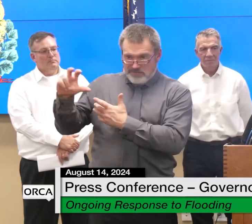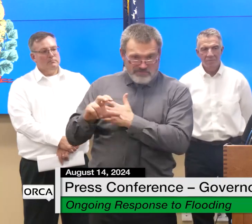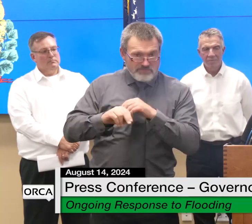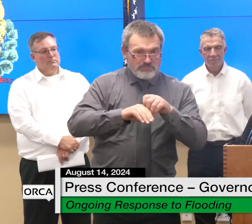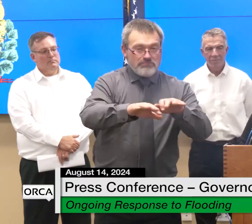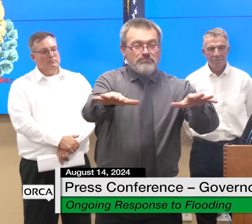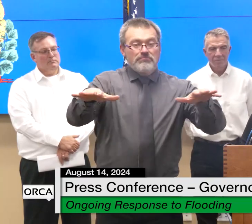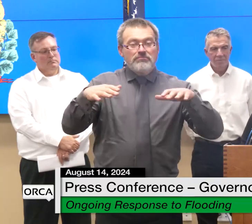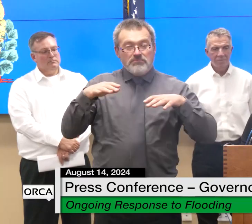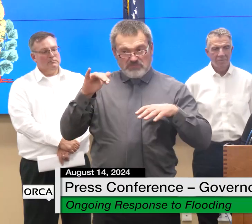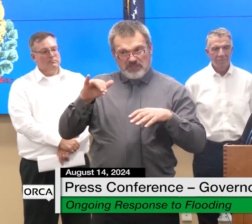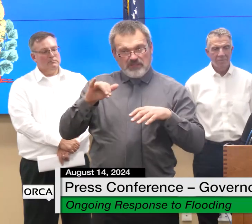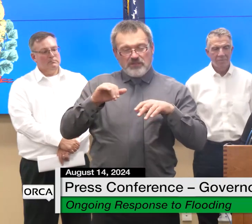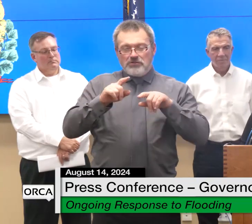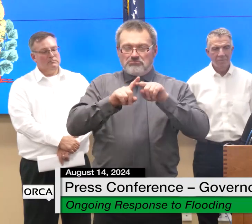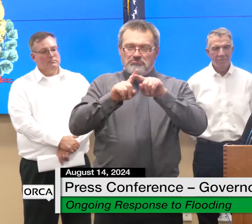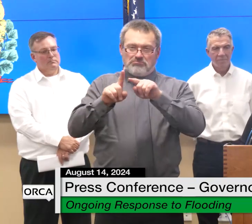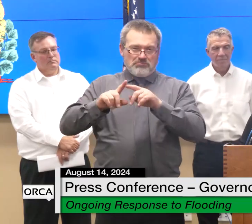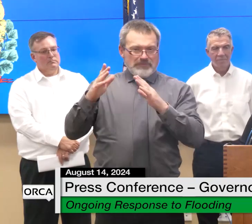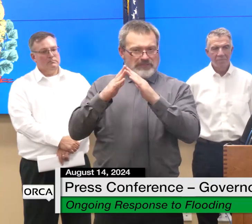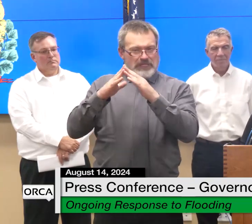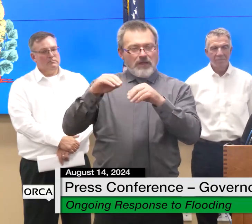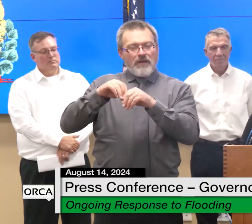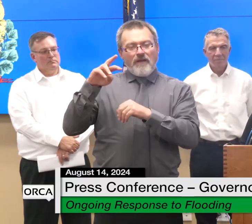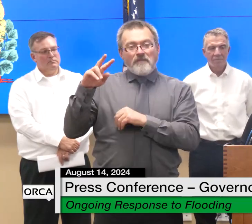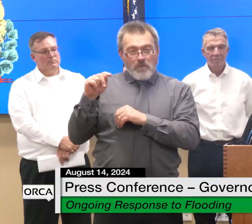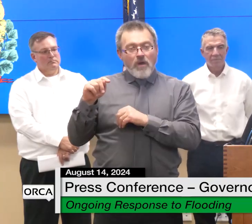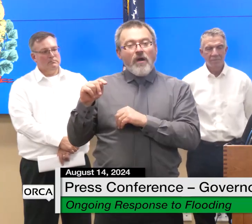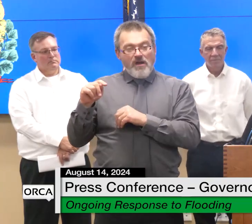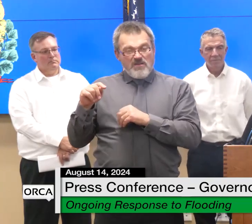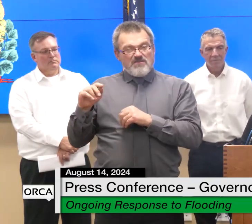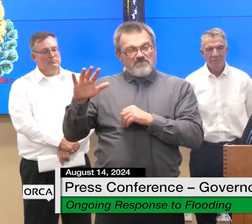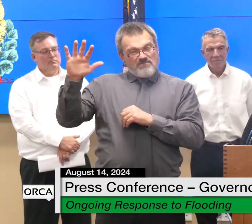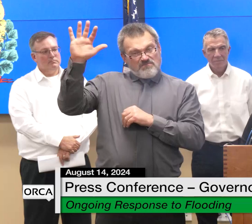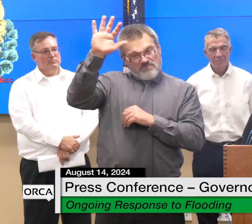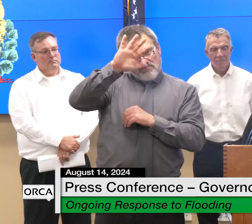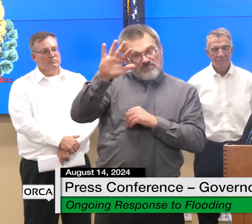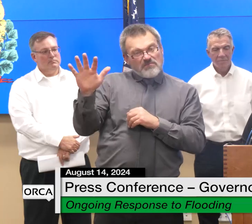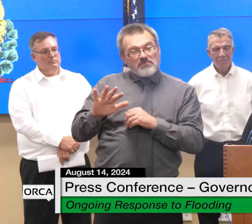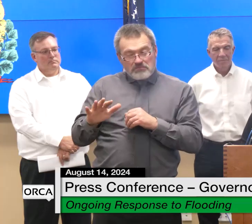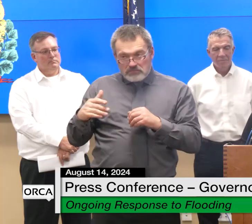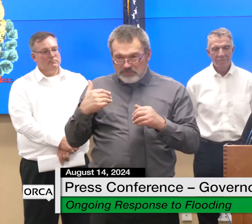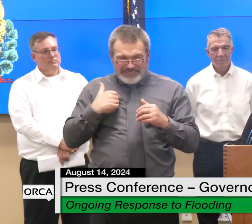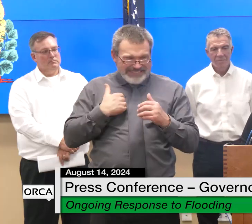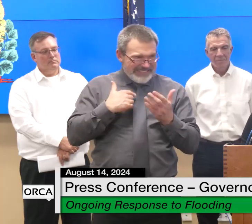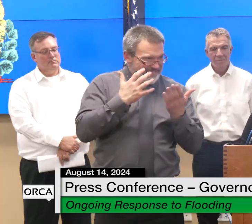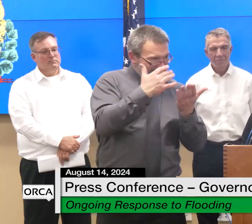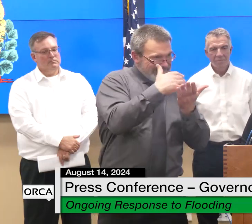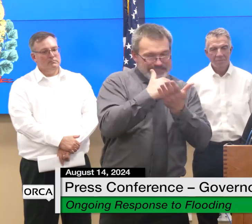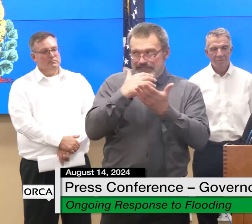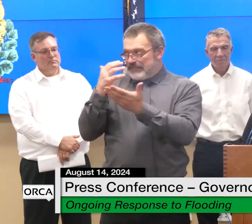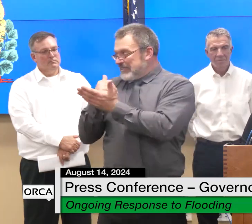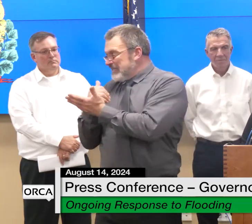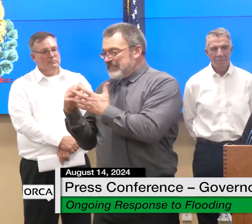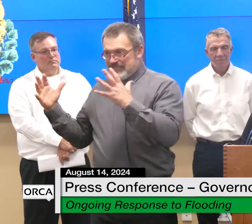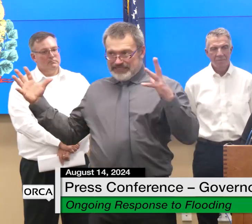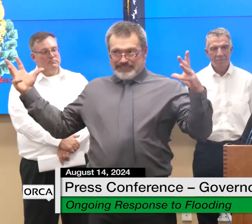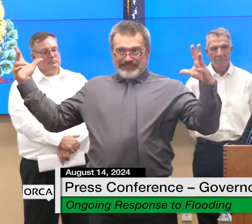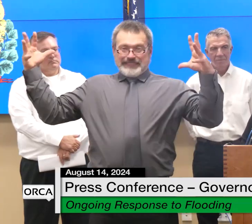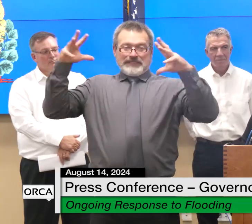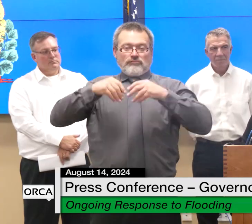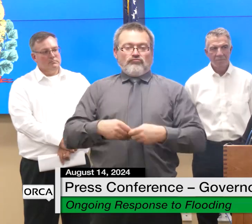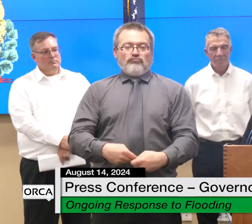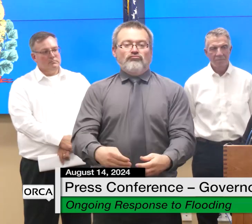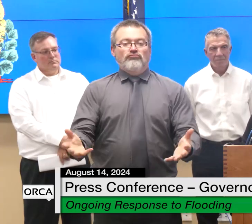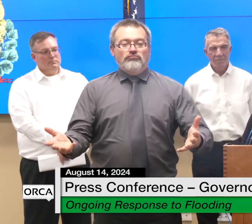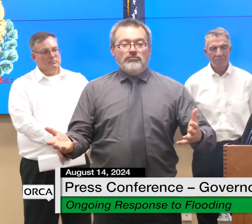across Vermont, from every state in the nation, and from around the globe. With those generous contributions from over